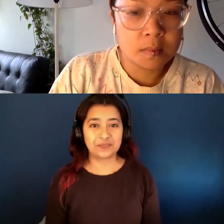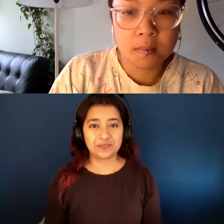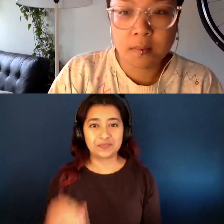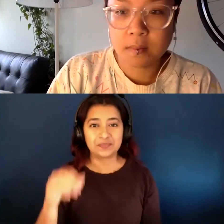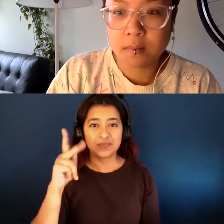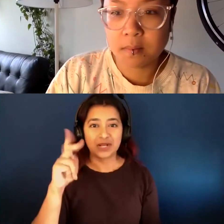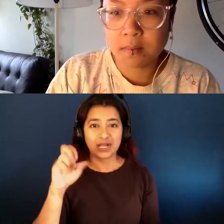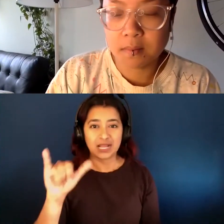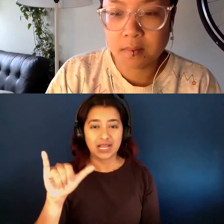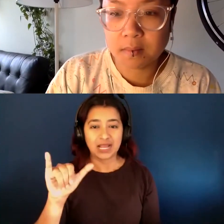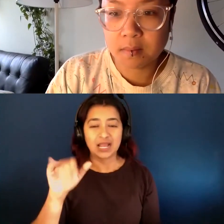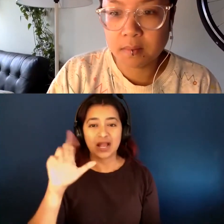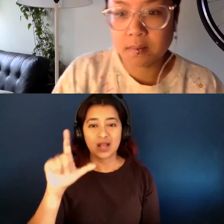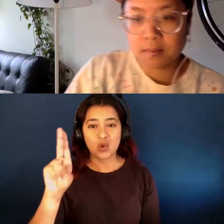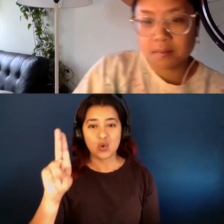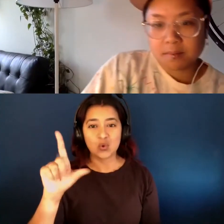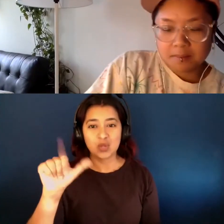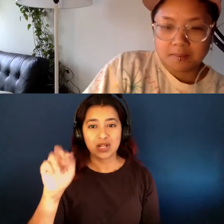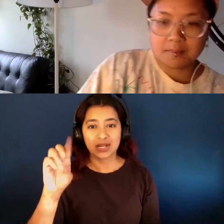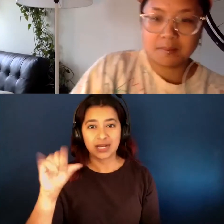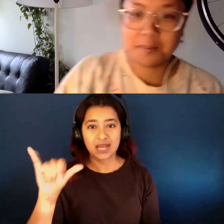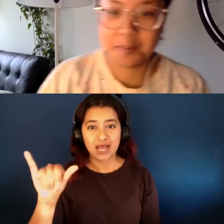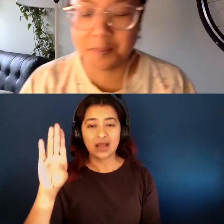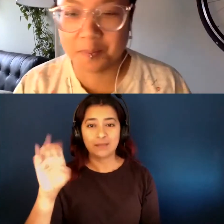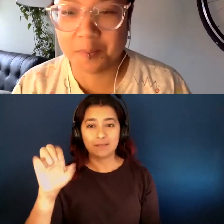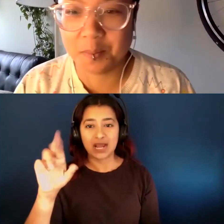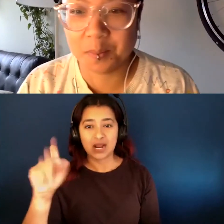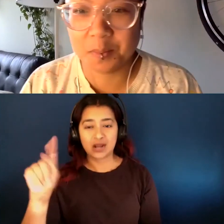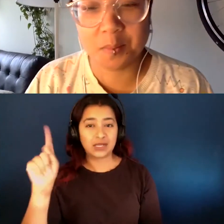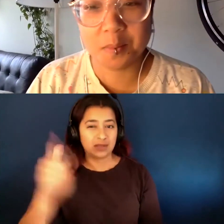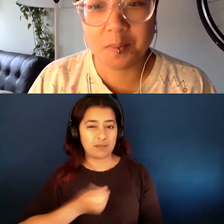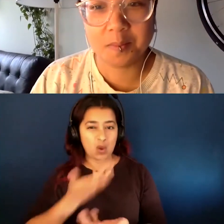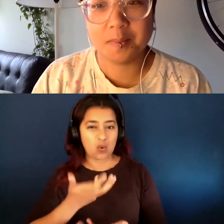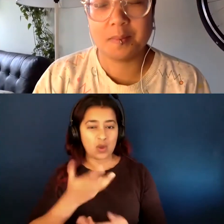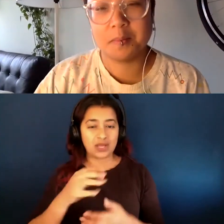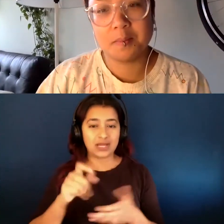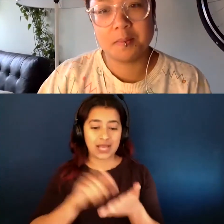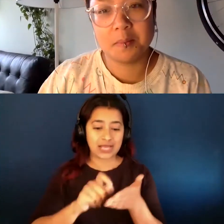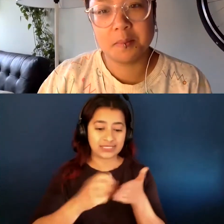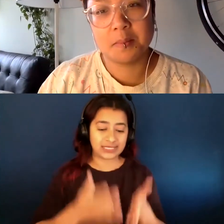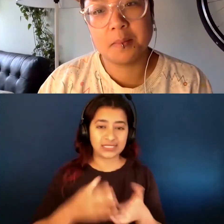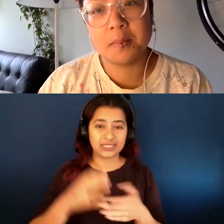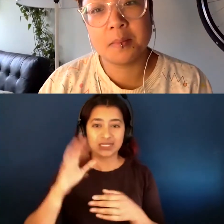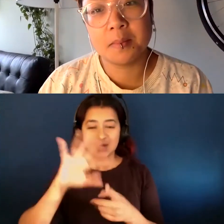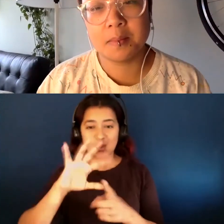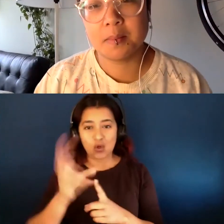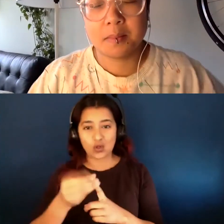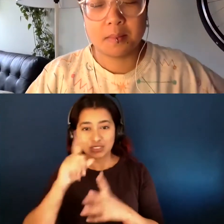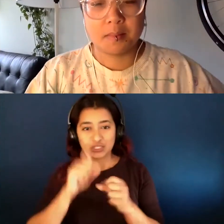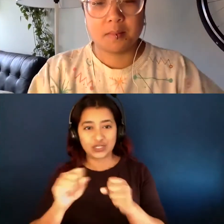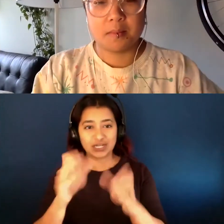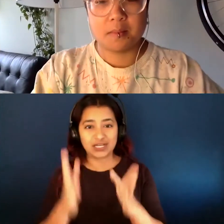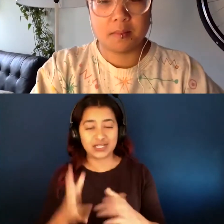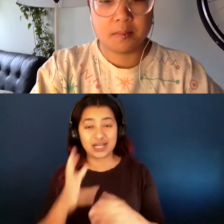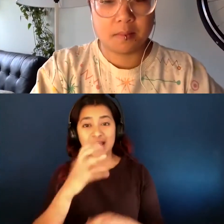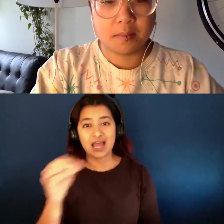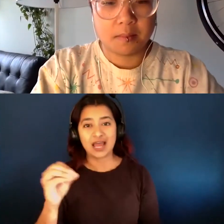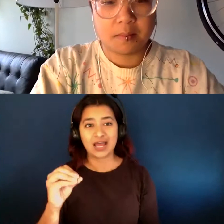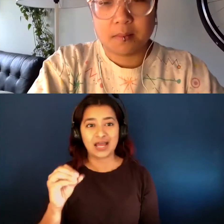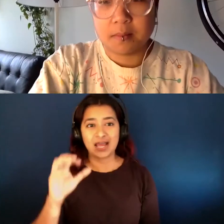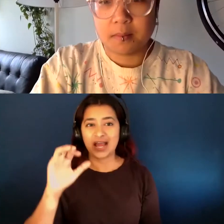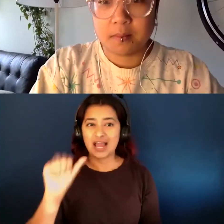Ulanday Barrett is a poet, essayist, cultural strategist, and A-plus